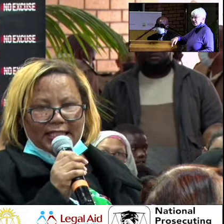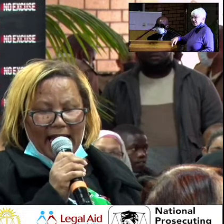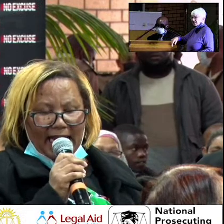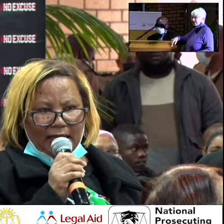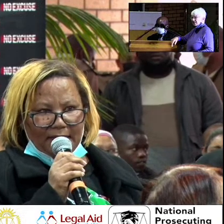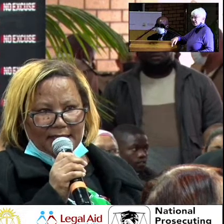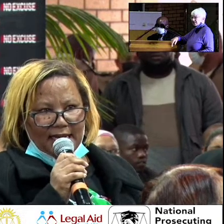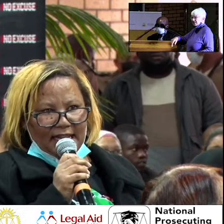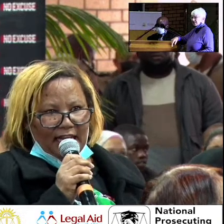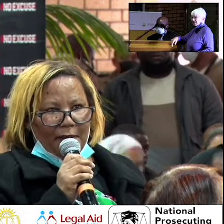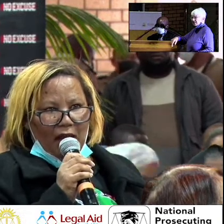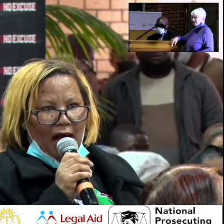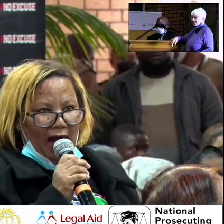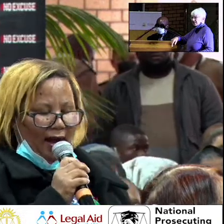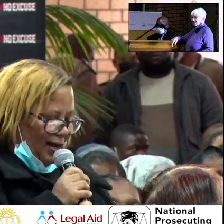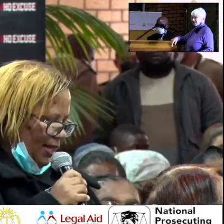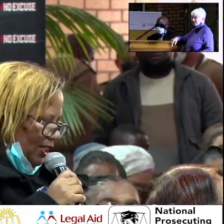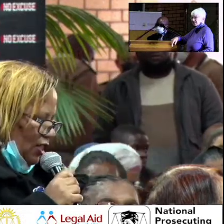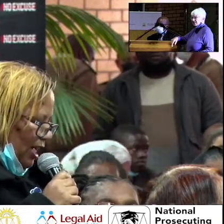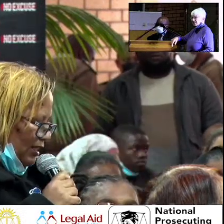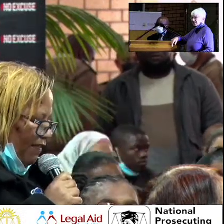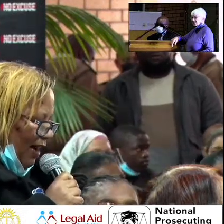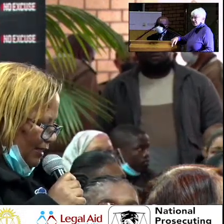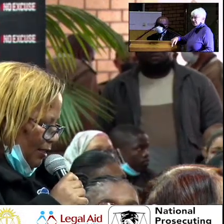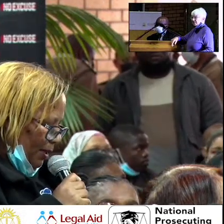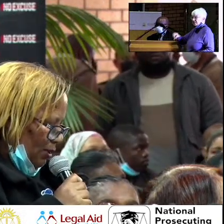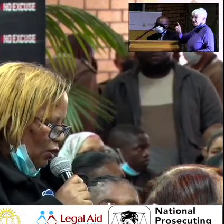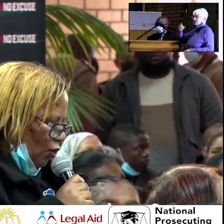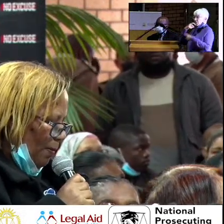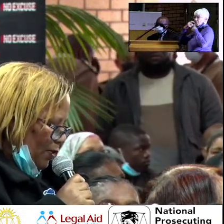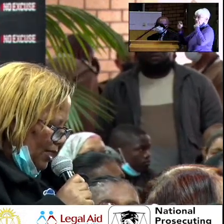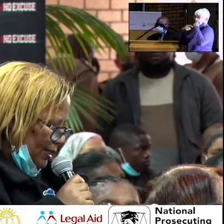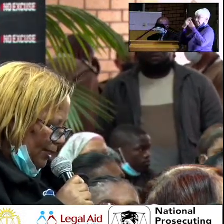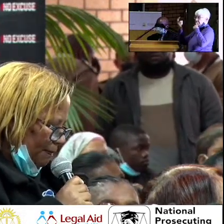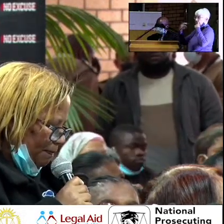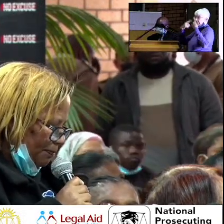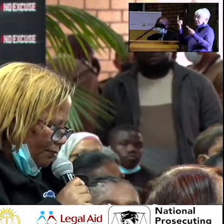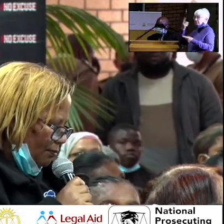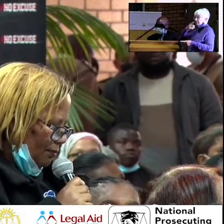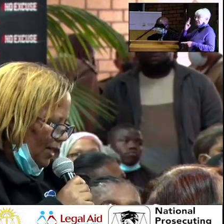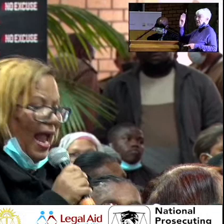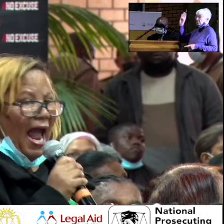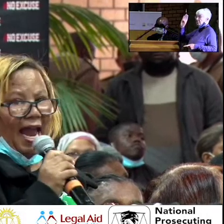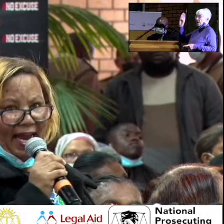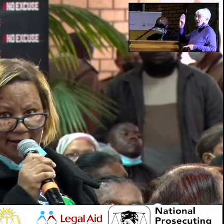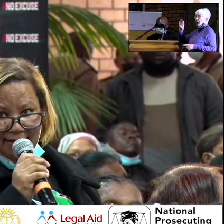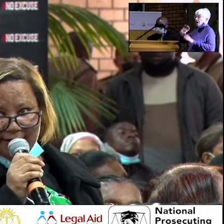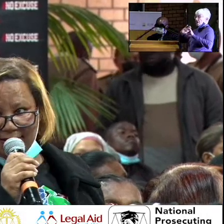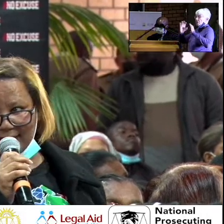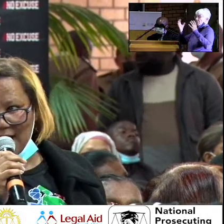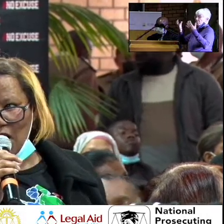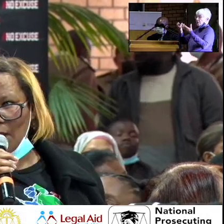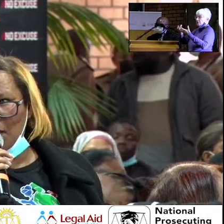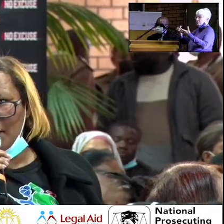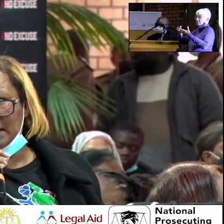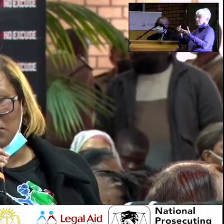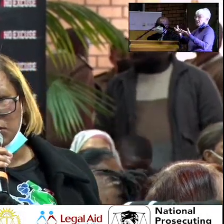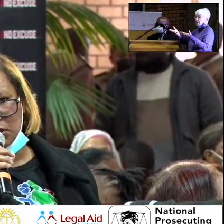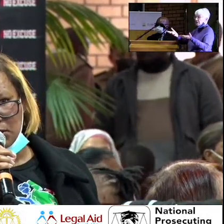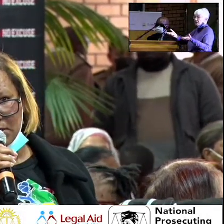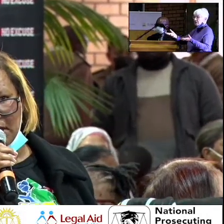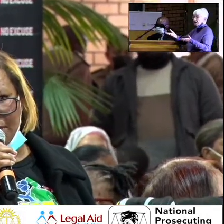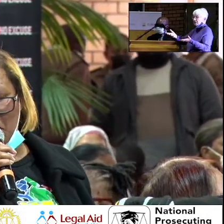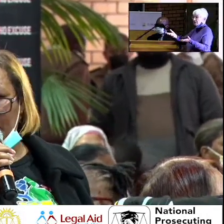or statement that Belhar is not a vulnerable community? Hence, we always